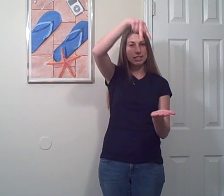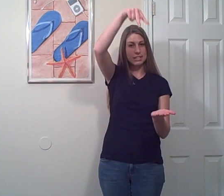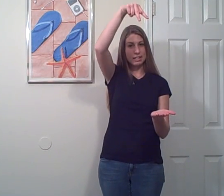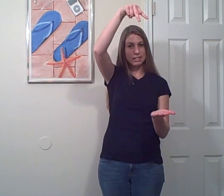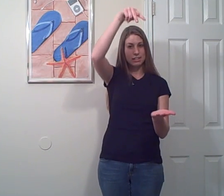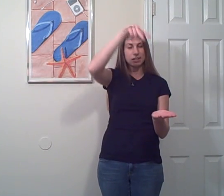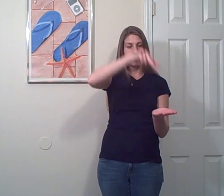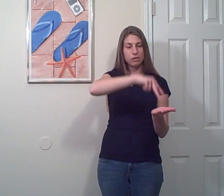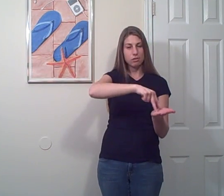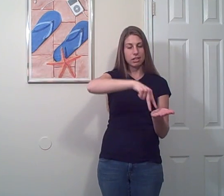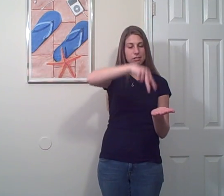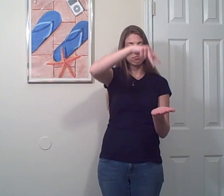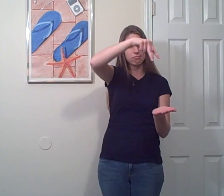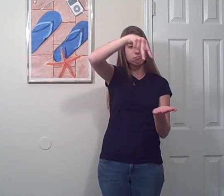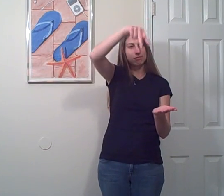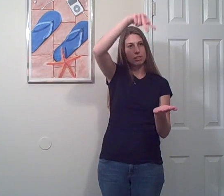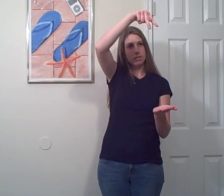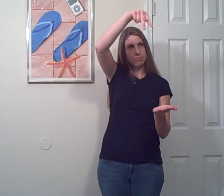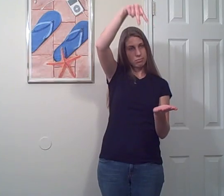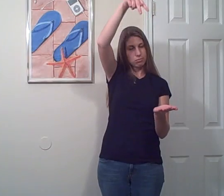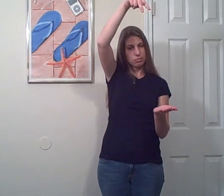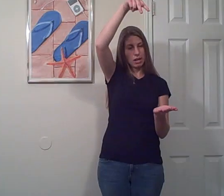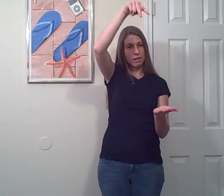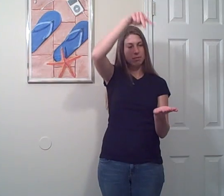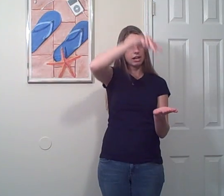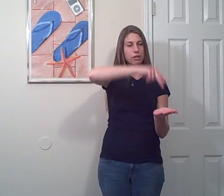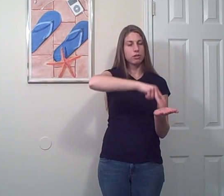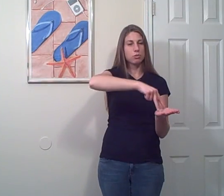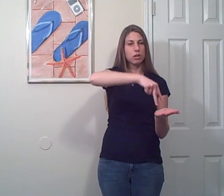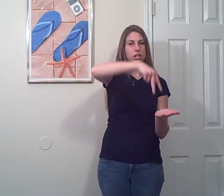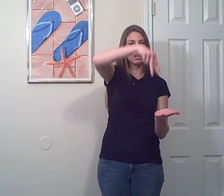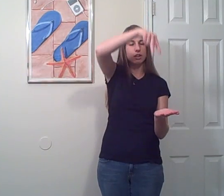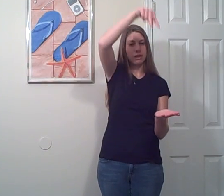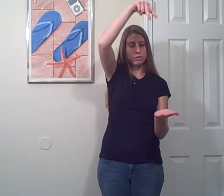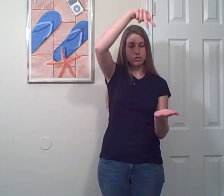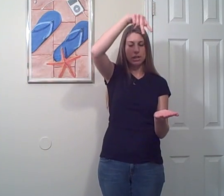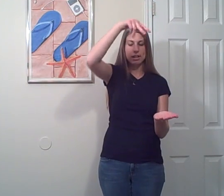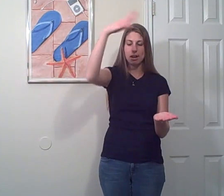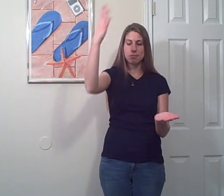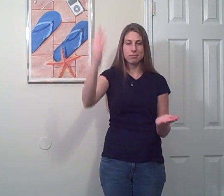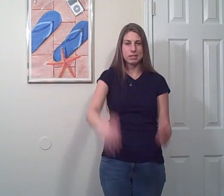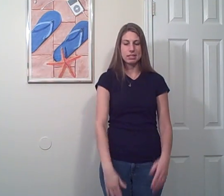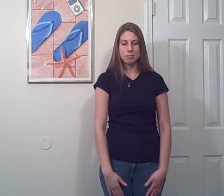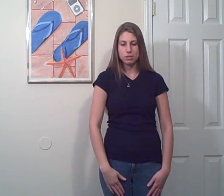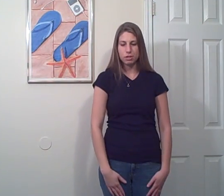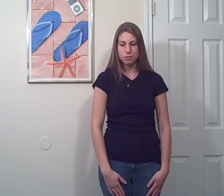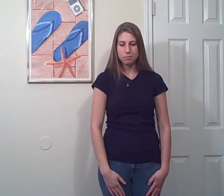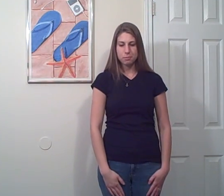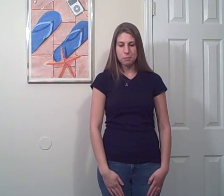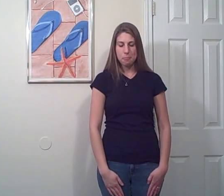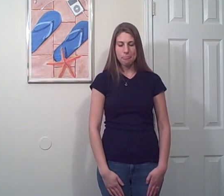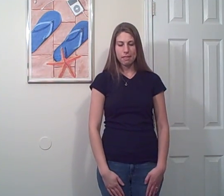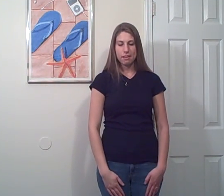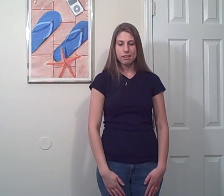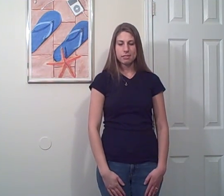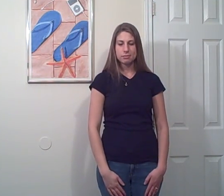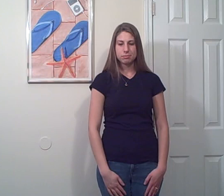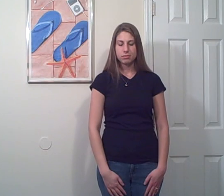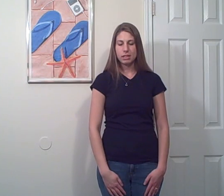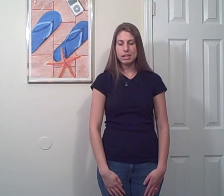ascended. You can kind of swirl it or go straight up. It's up to you. Okay, so